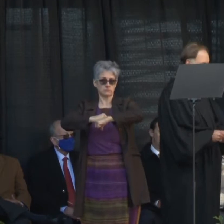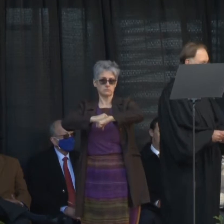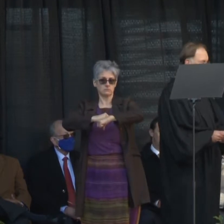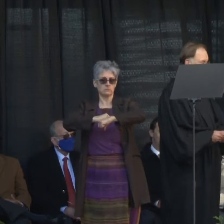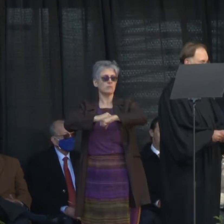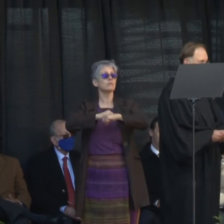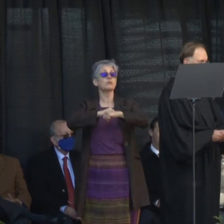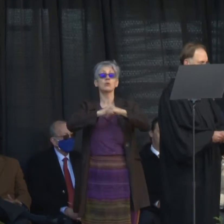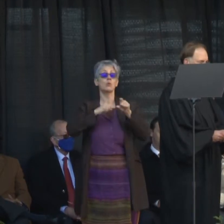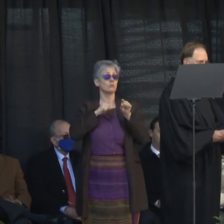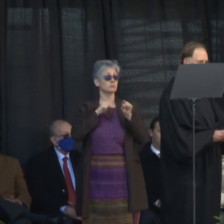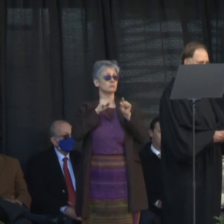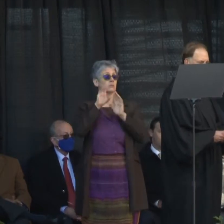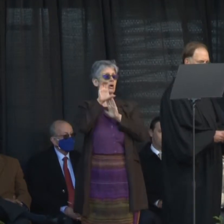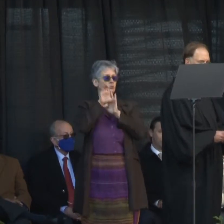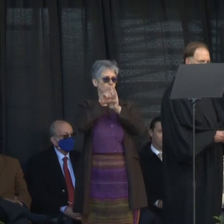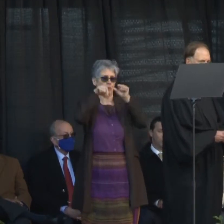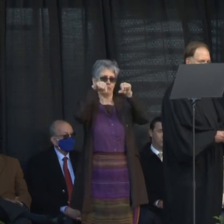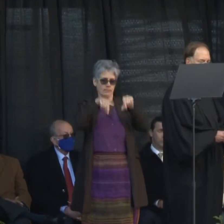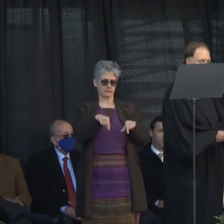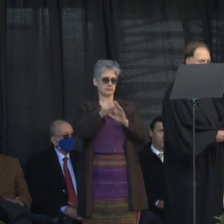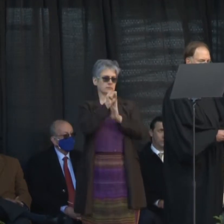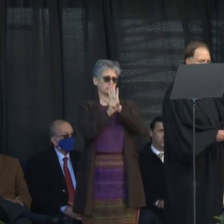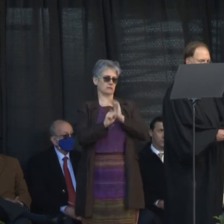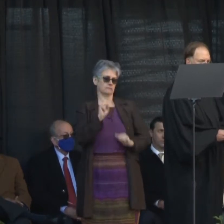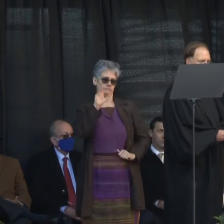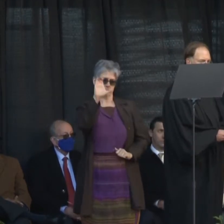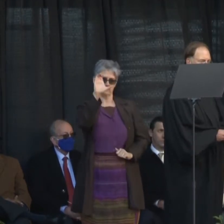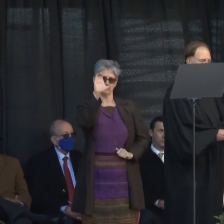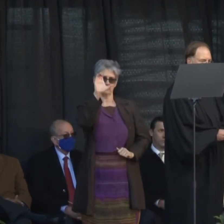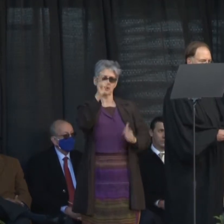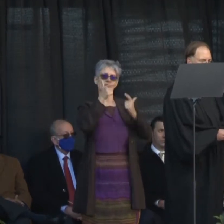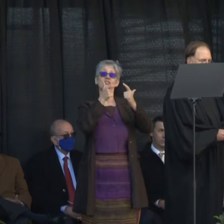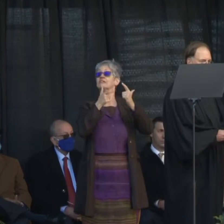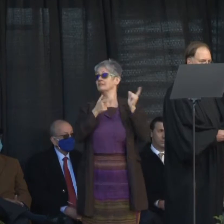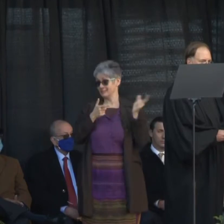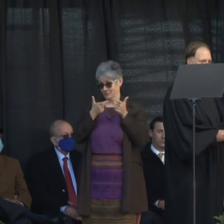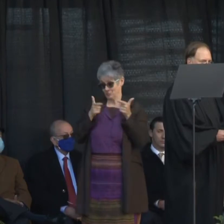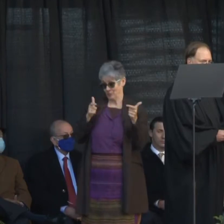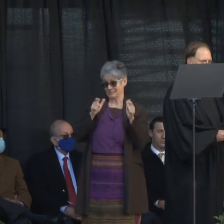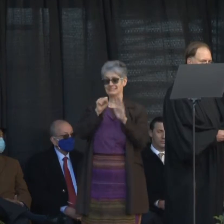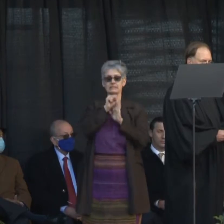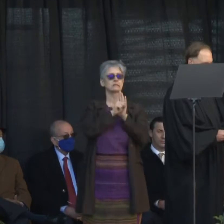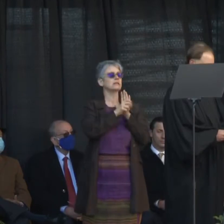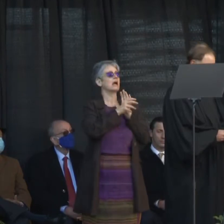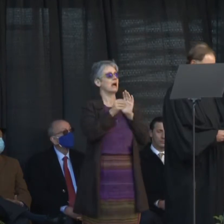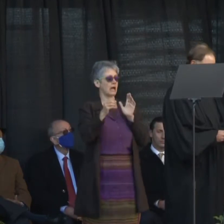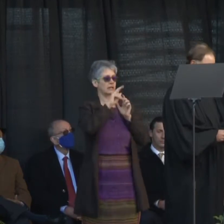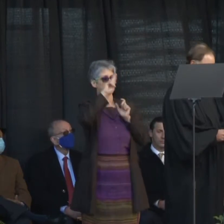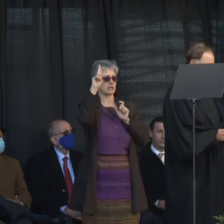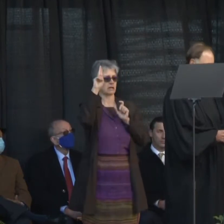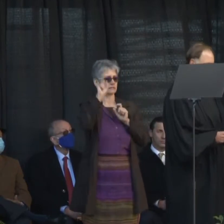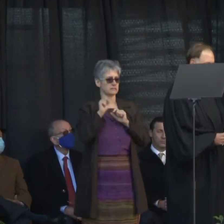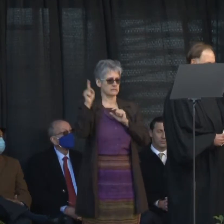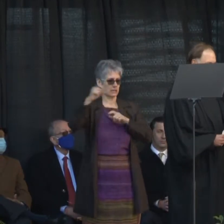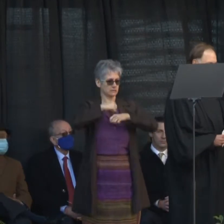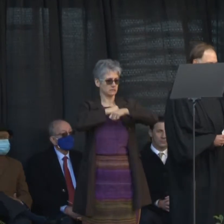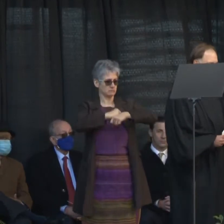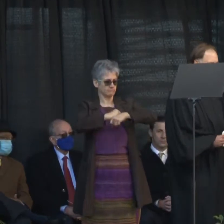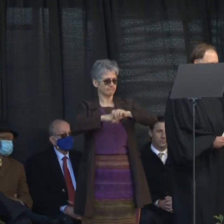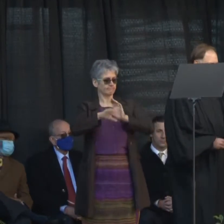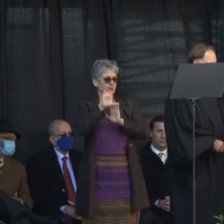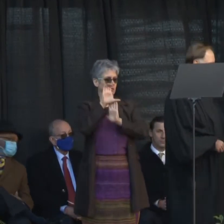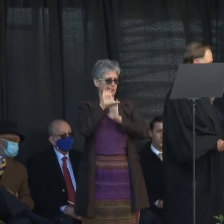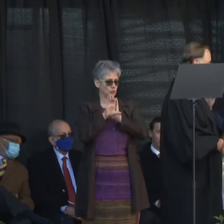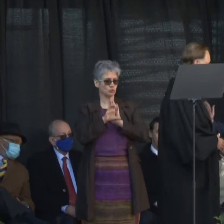The Constitution of this state. The Constitution of this great state. And of the United States. And the United States. So help me God.